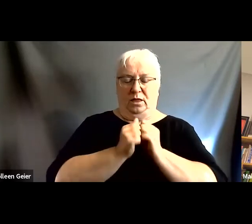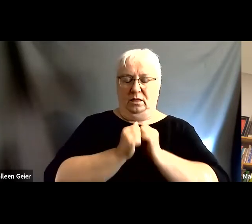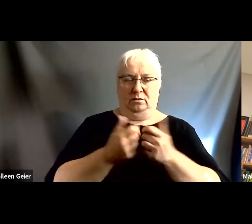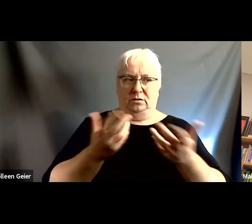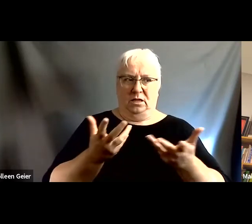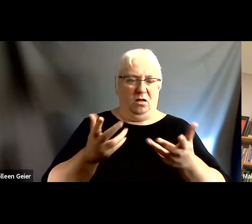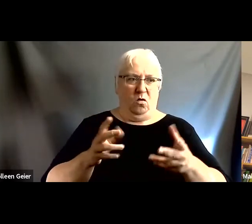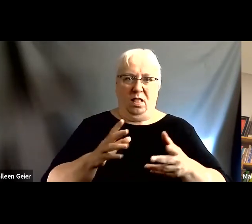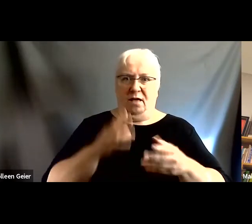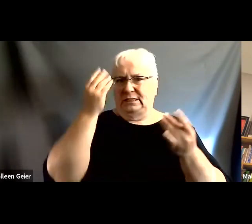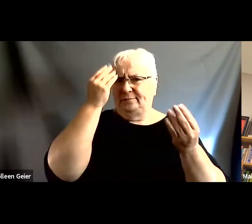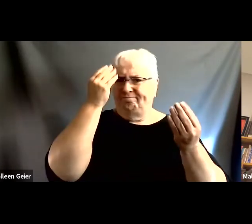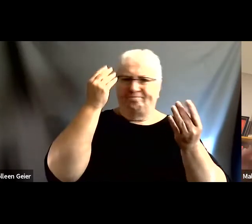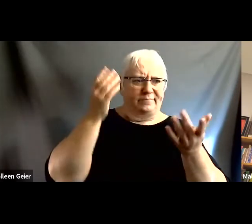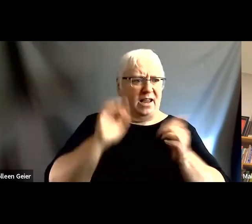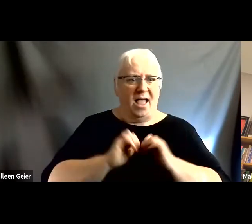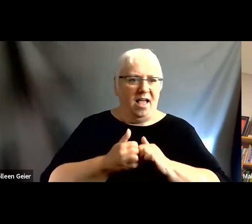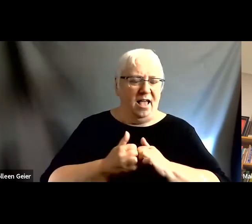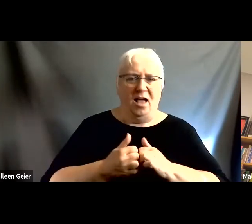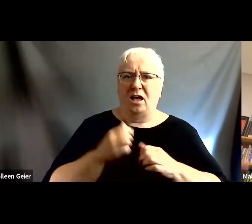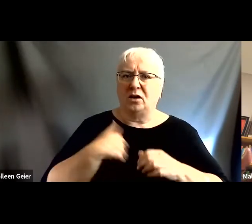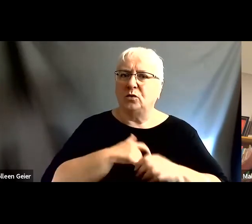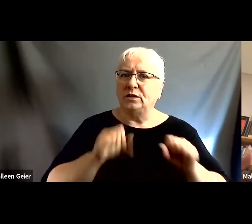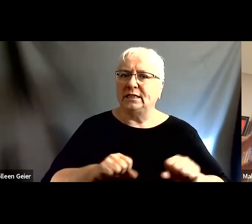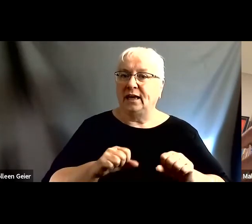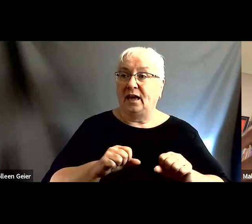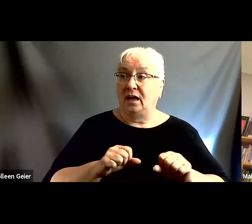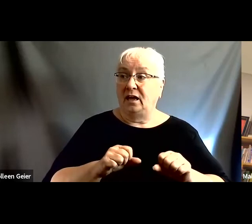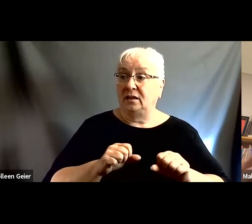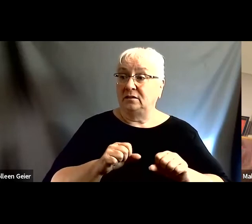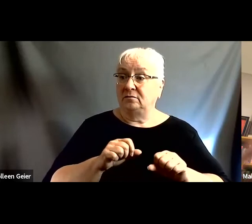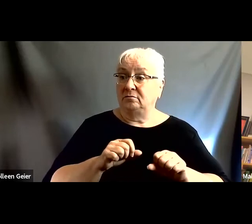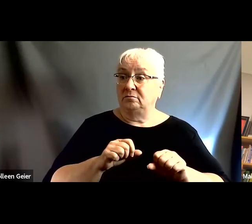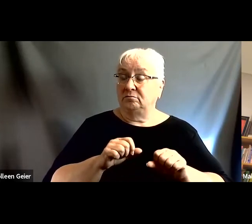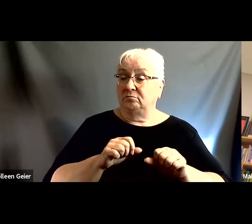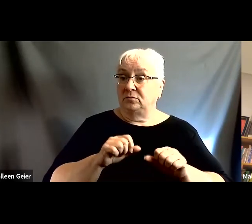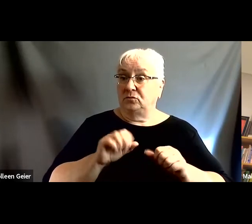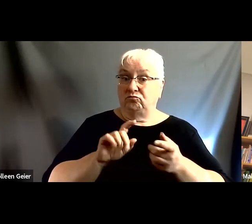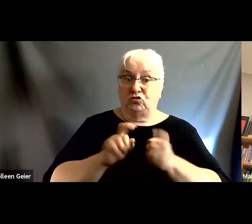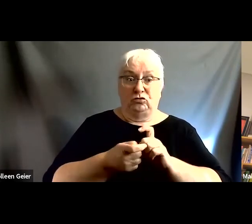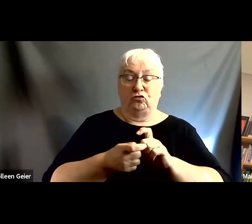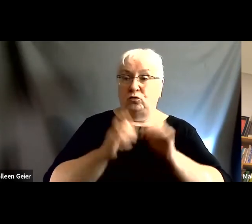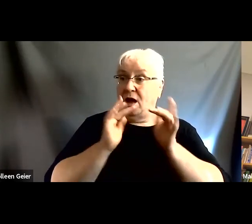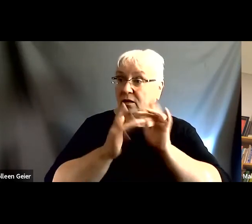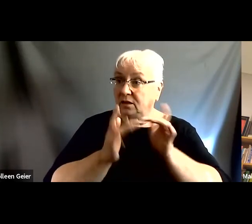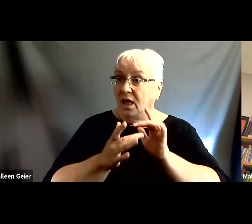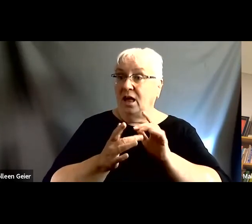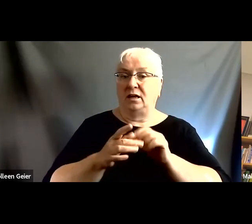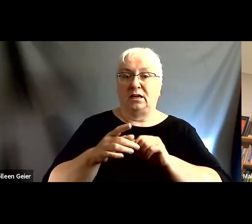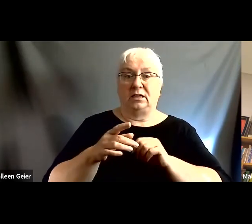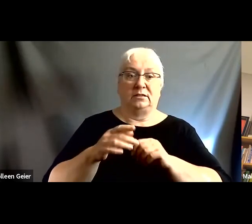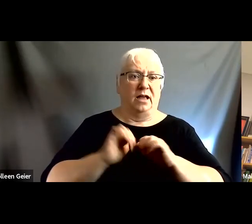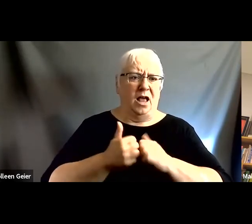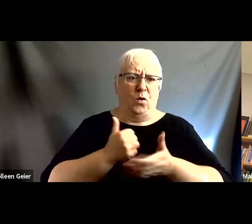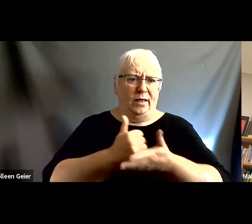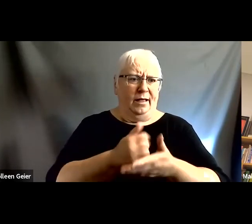together. Try to make all the connectivity as ubiquitous as possible. Try to connect